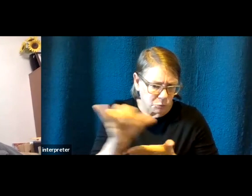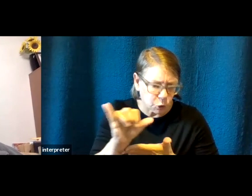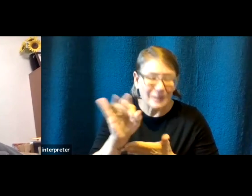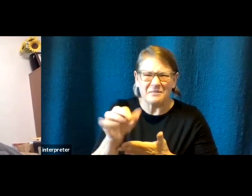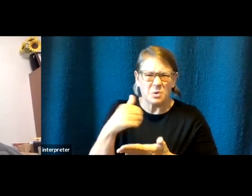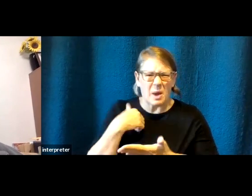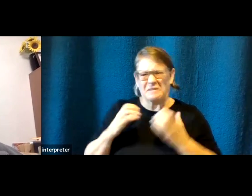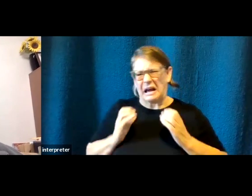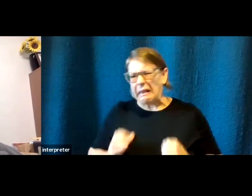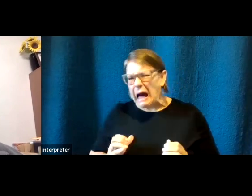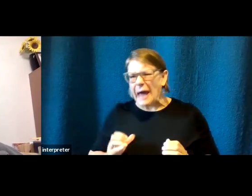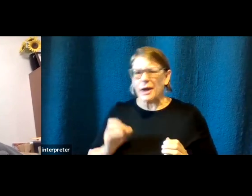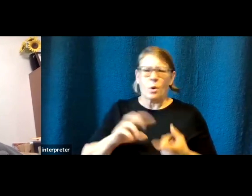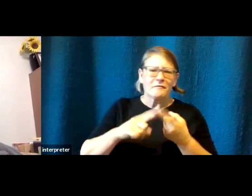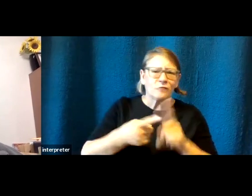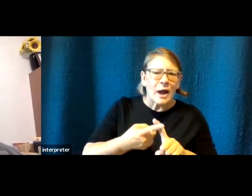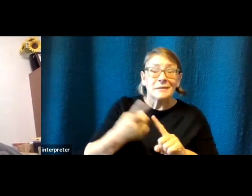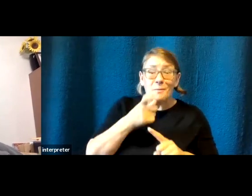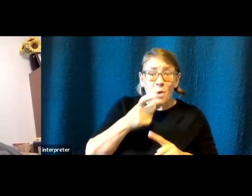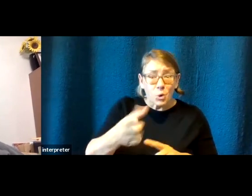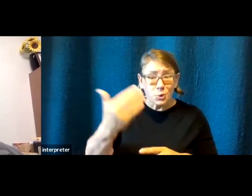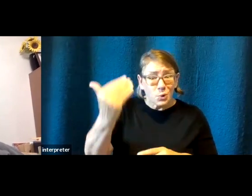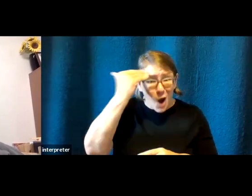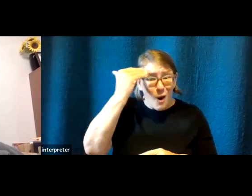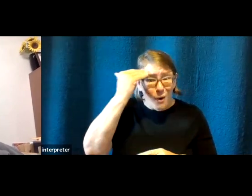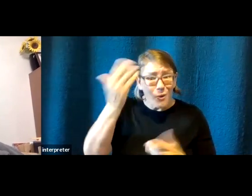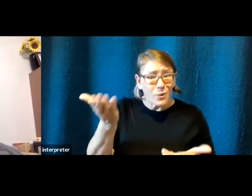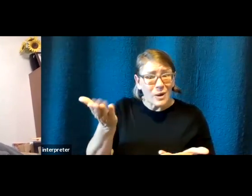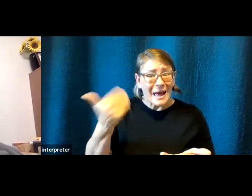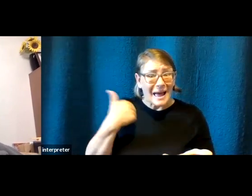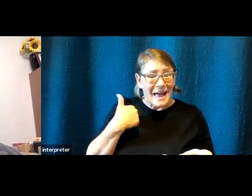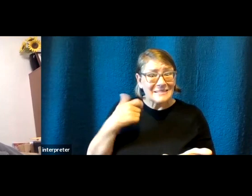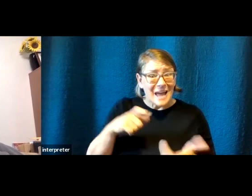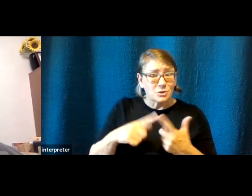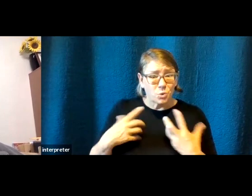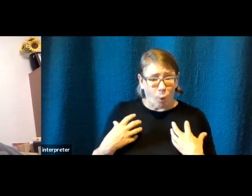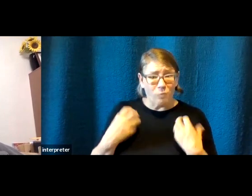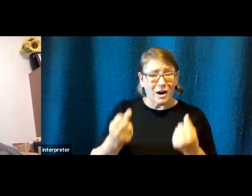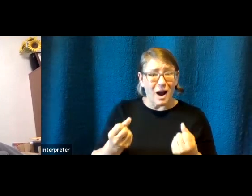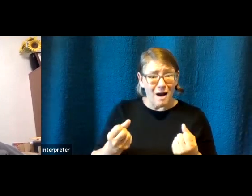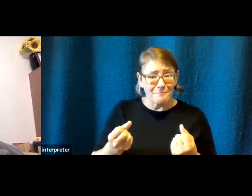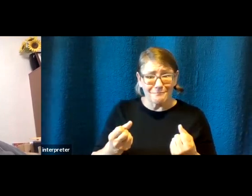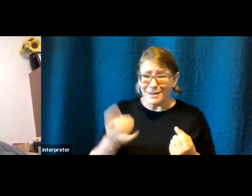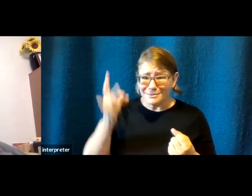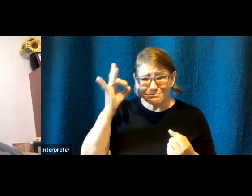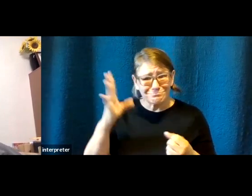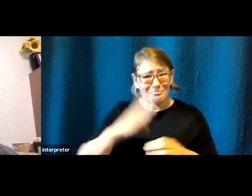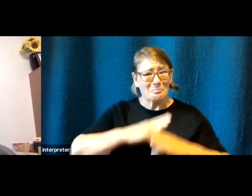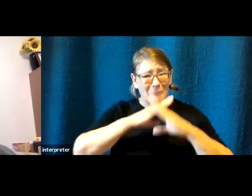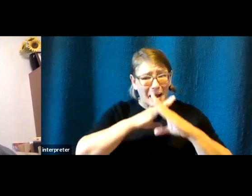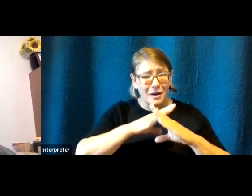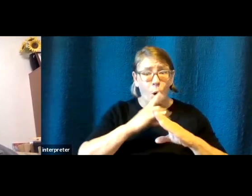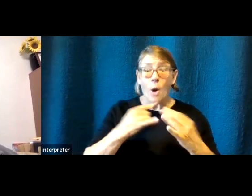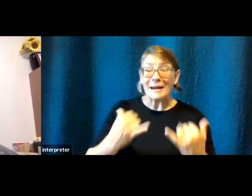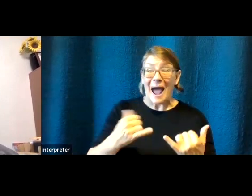have a client or a friend or someone that has had to overcome a barrier that was difficult or is now